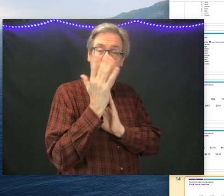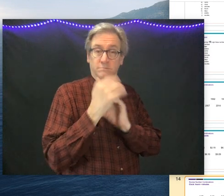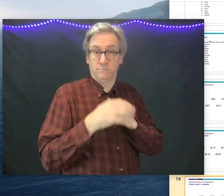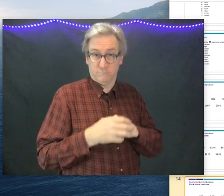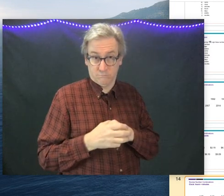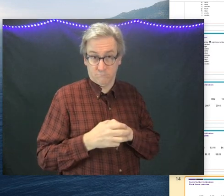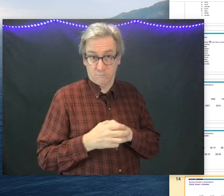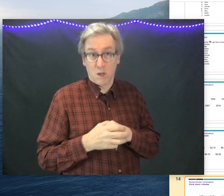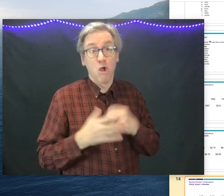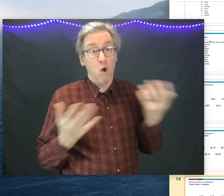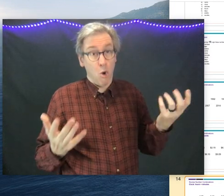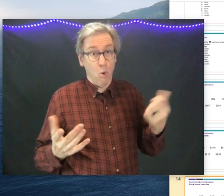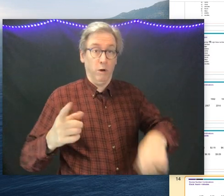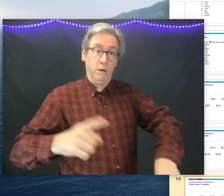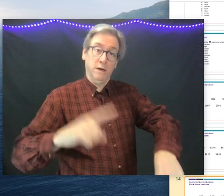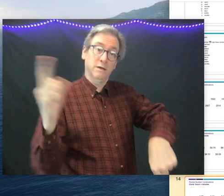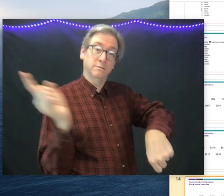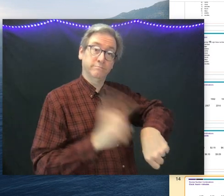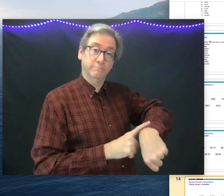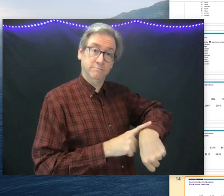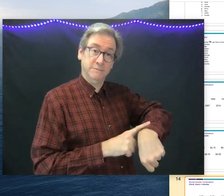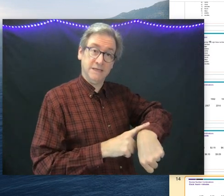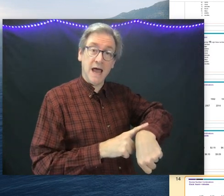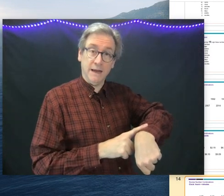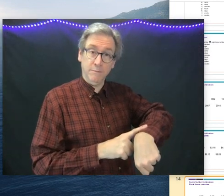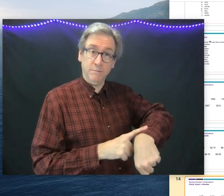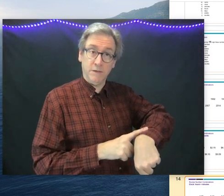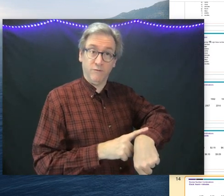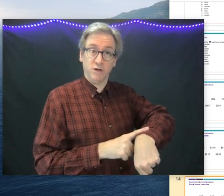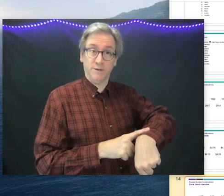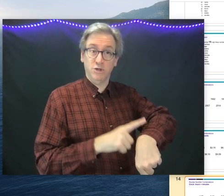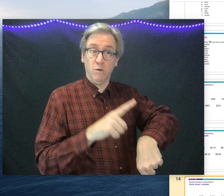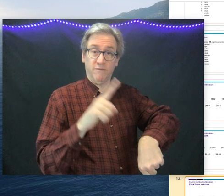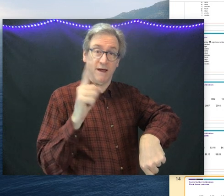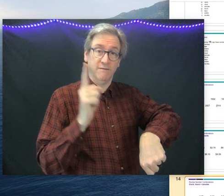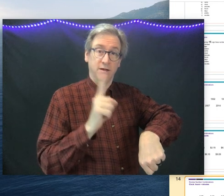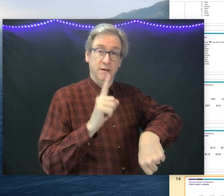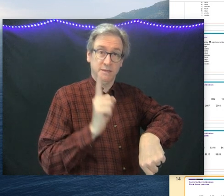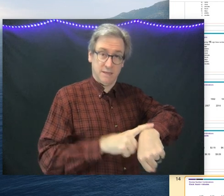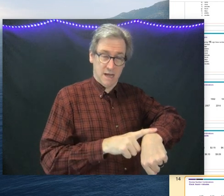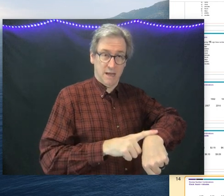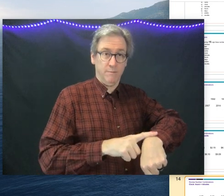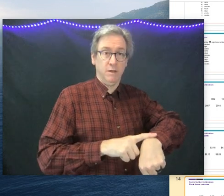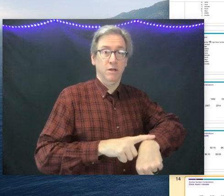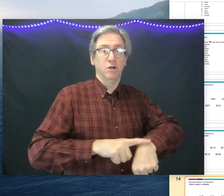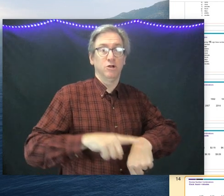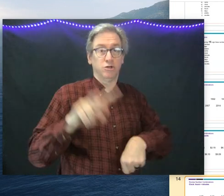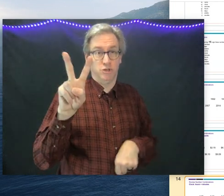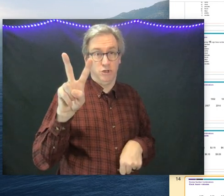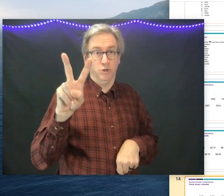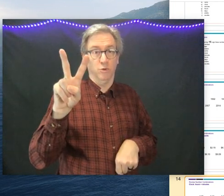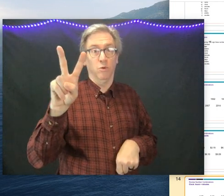minutes. Or time, if we're talking about 2:05, time